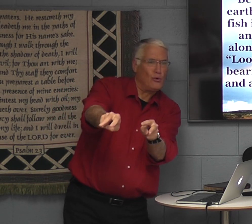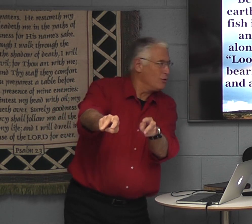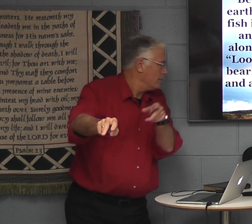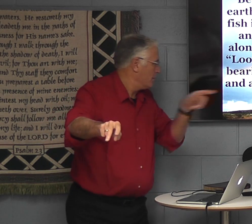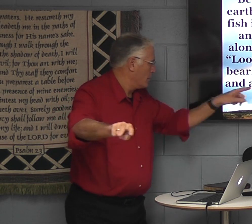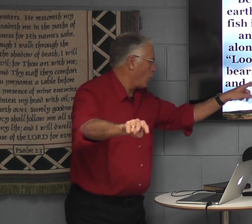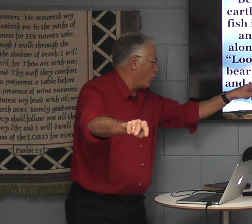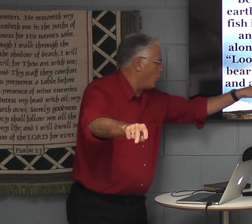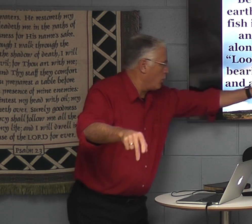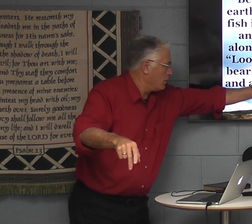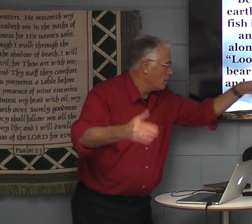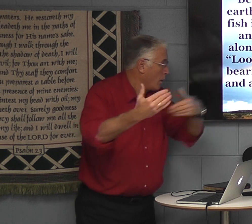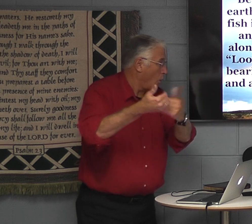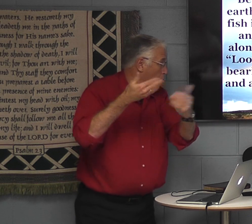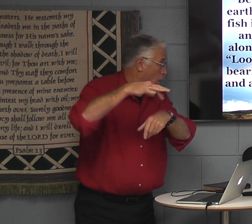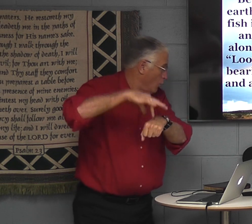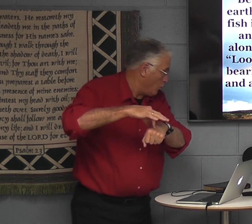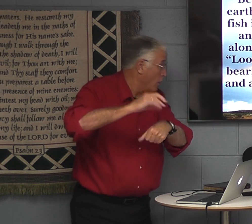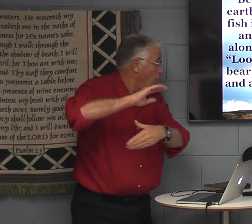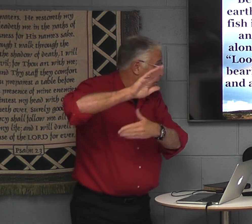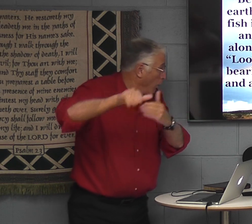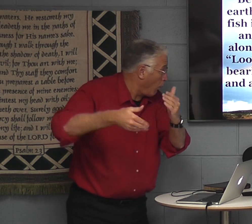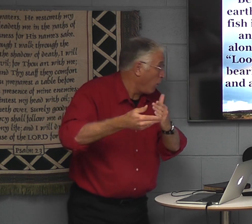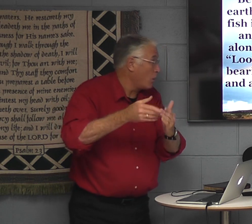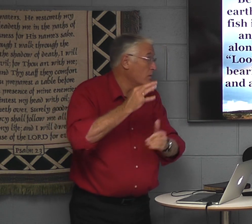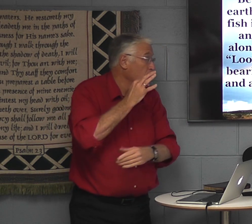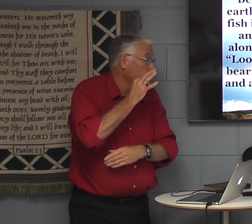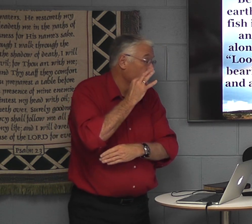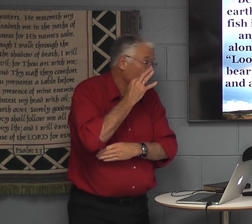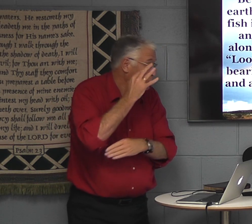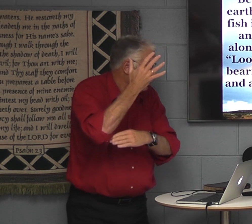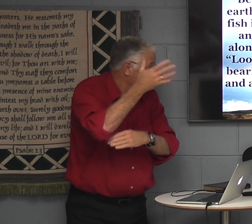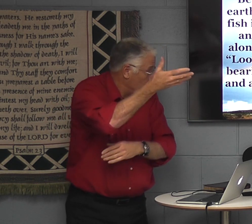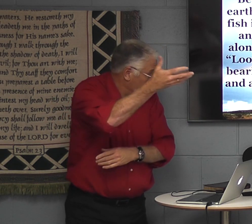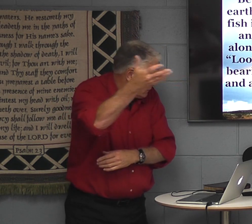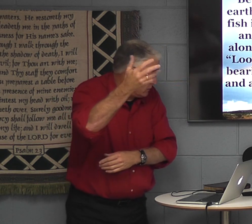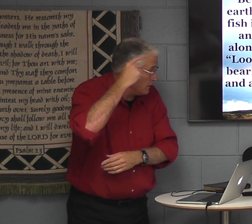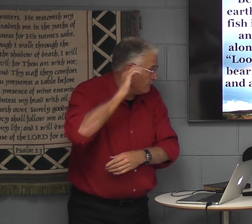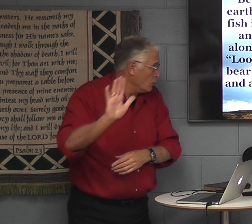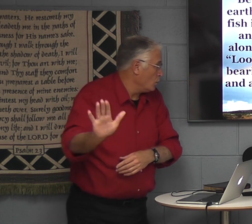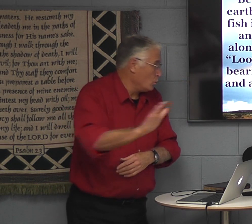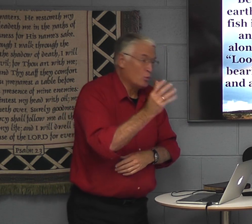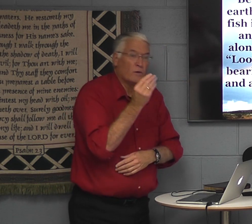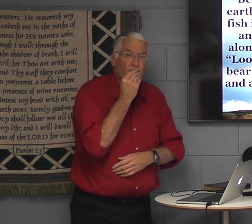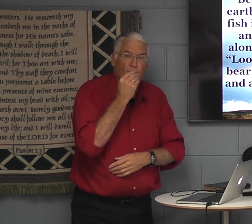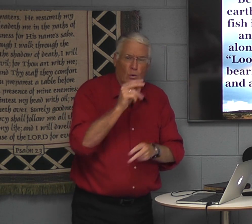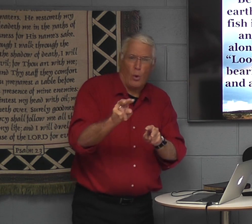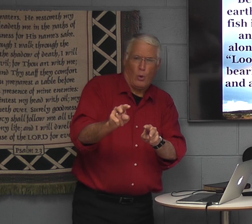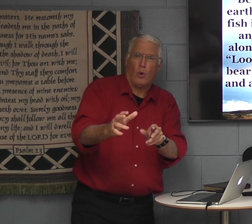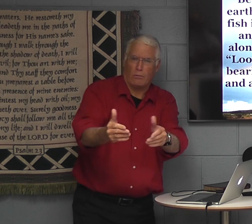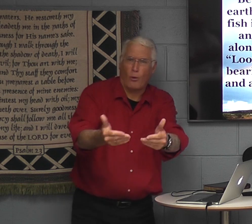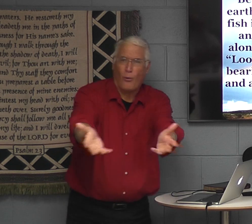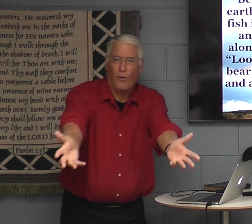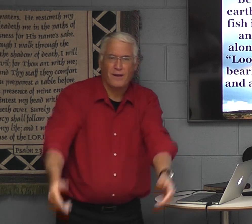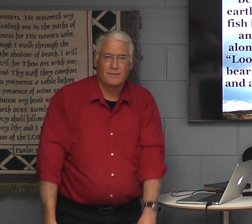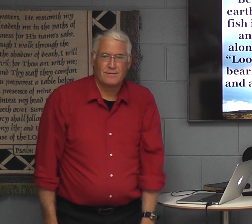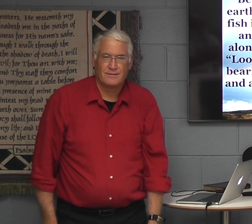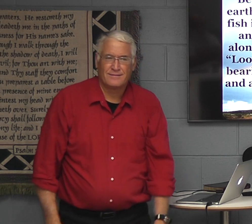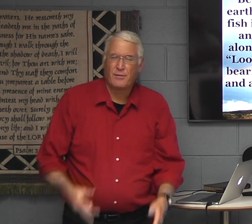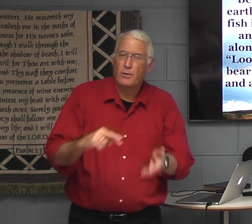They'll continue to grow. It's throughout the earth and all fruit trees for your food. So he said,